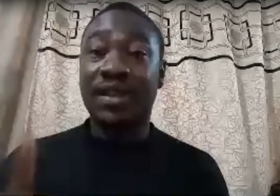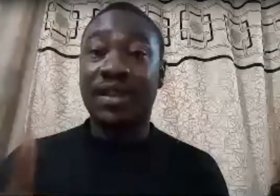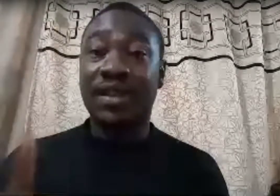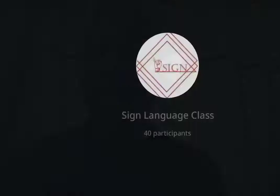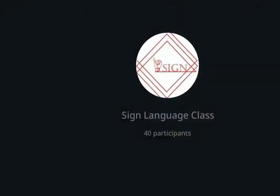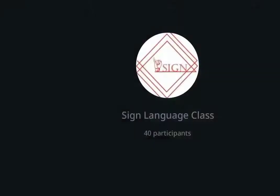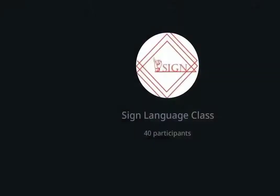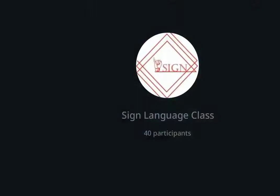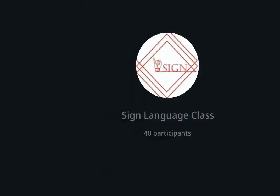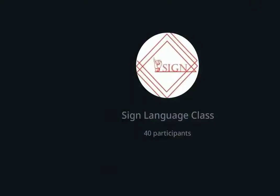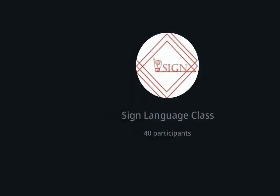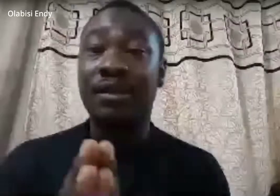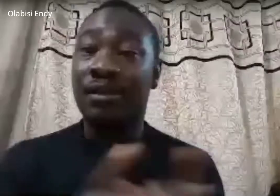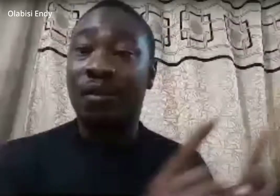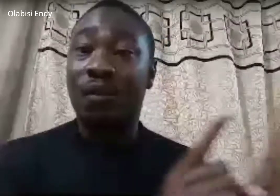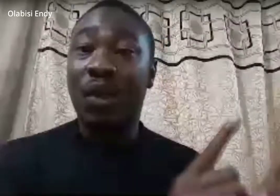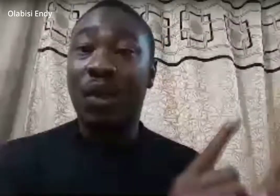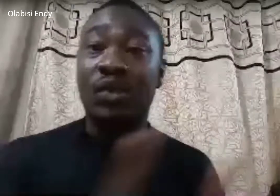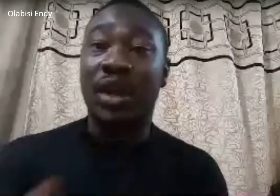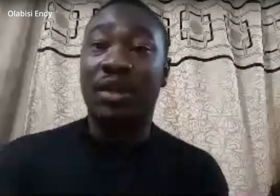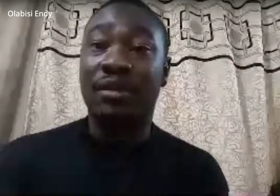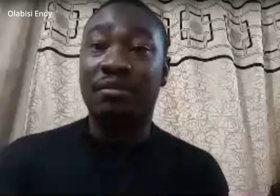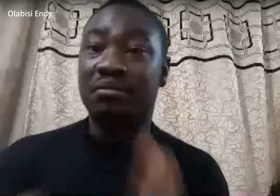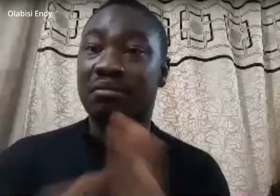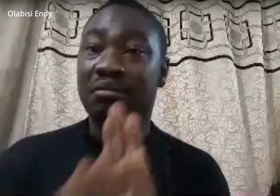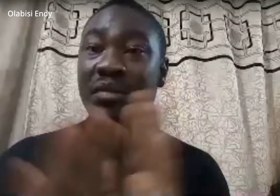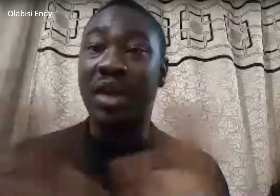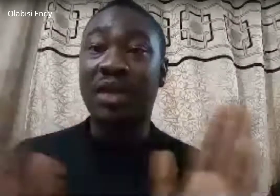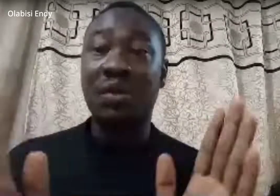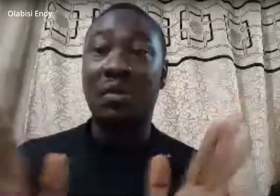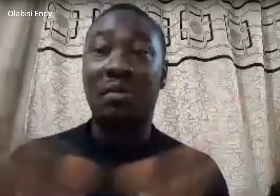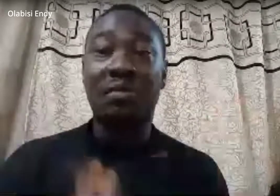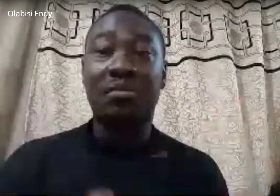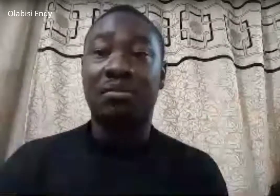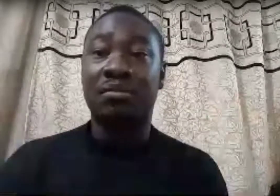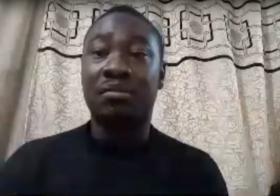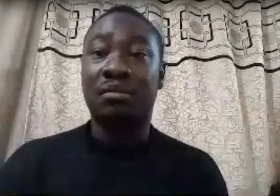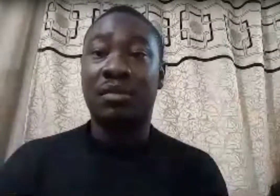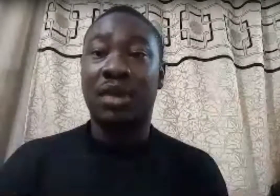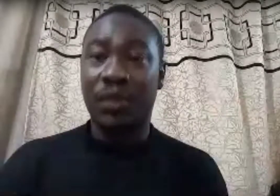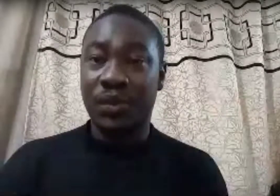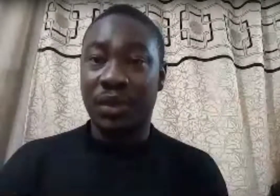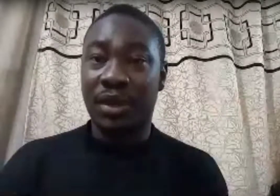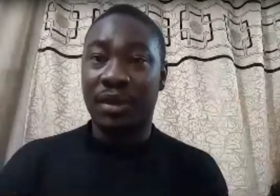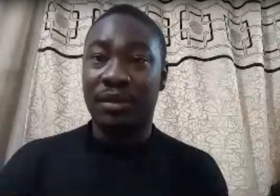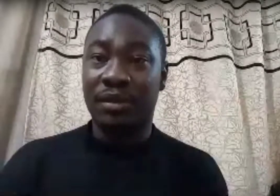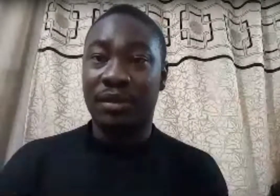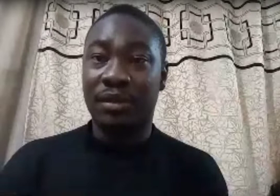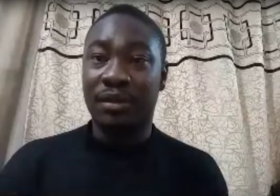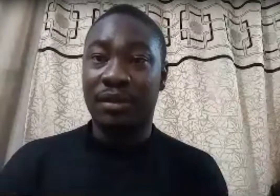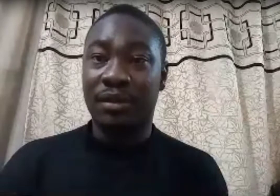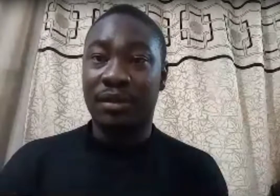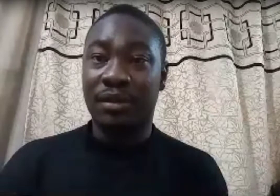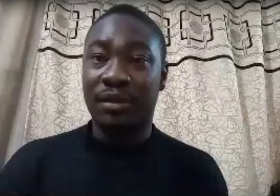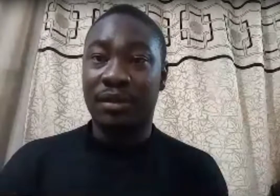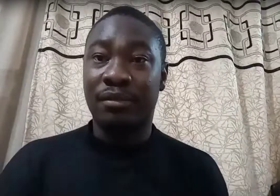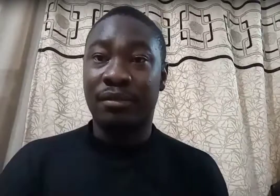1 to 9. That's all. Are we together? Are we together? So you already